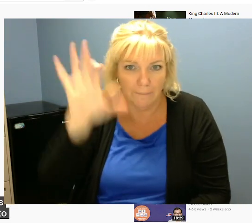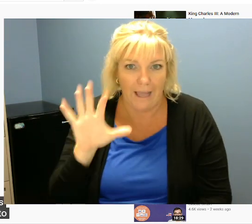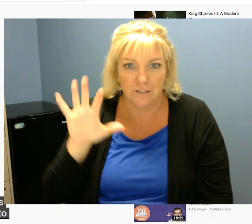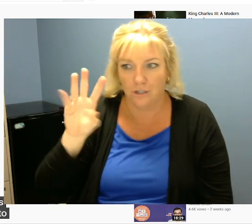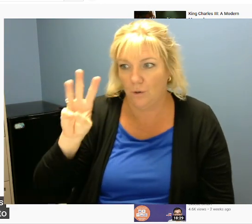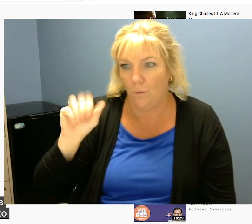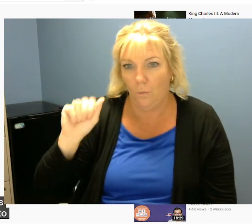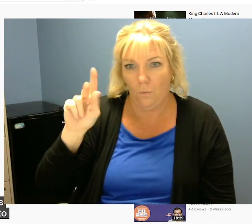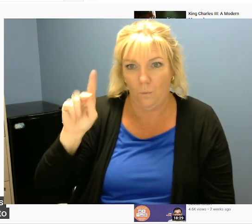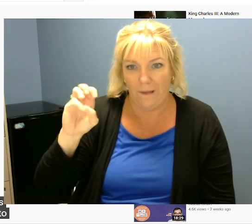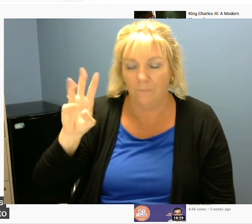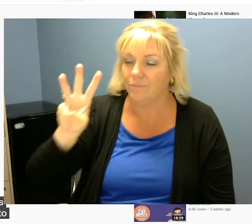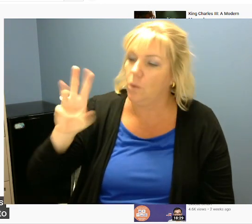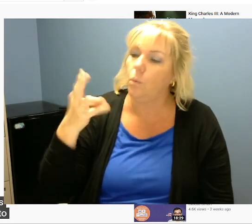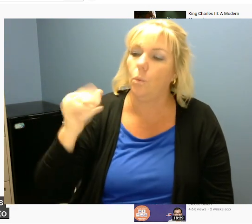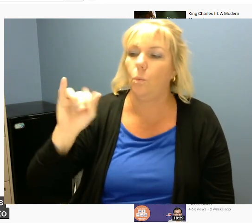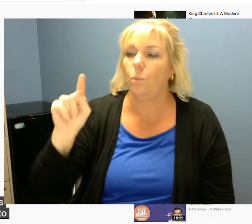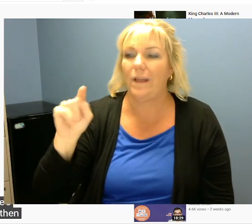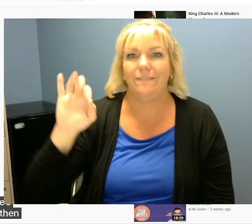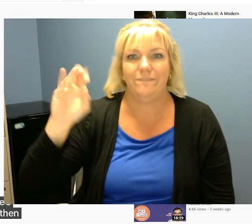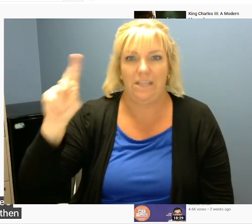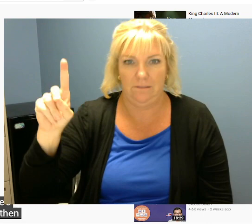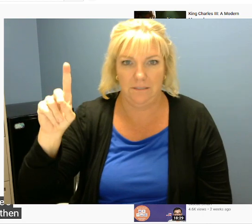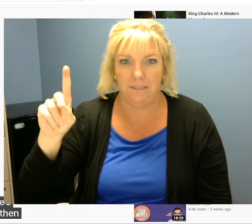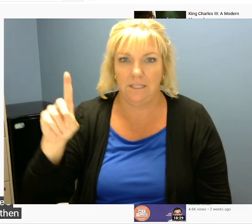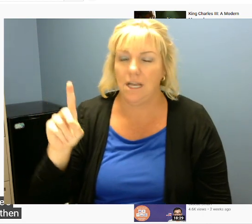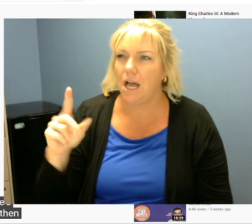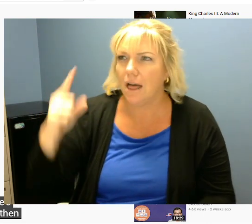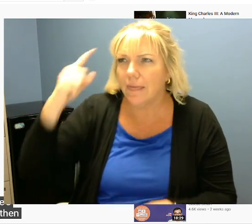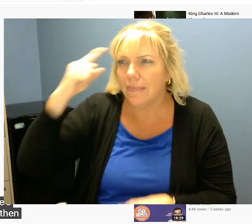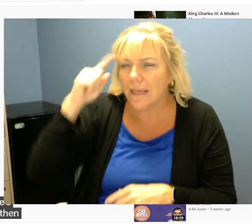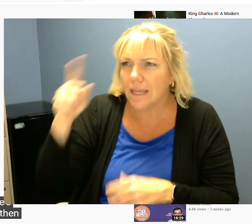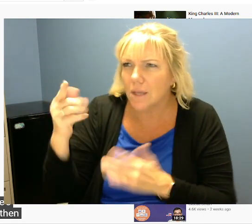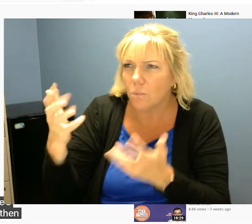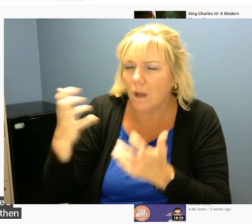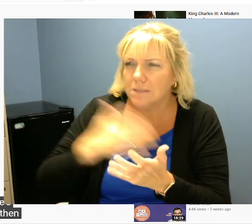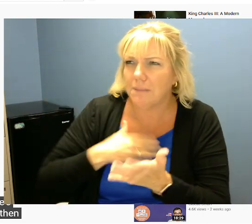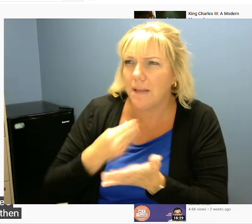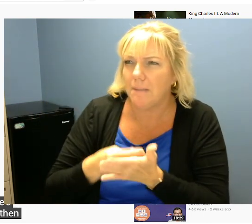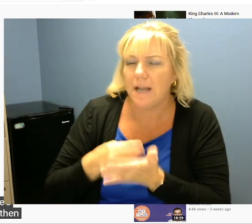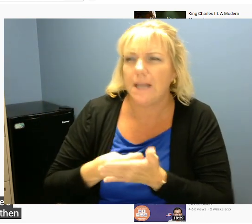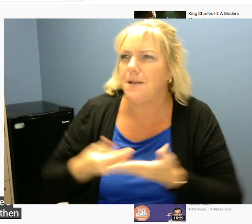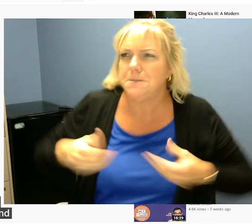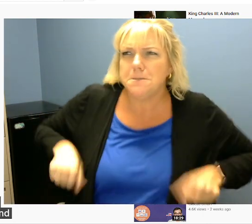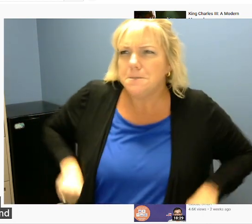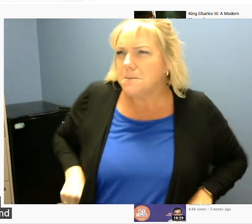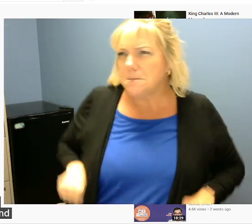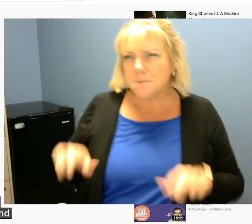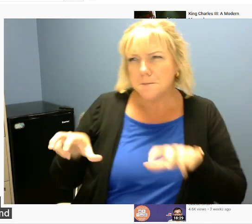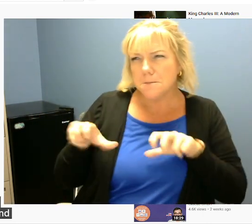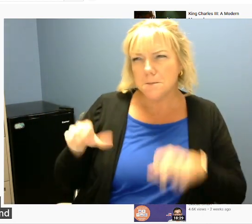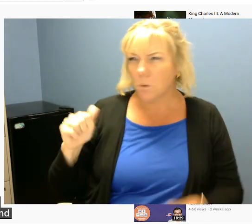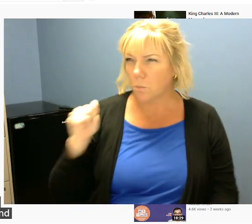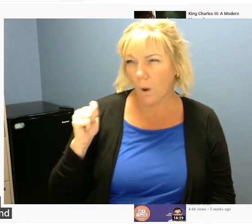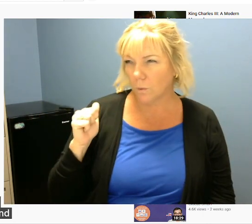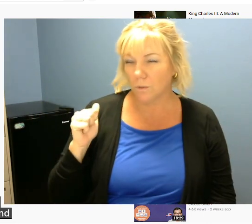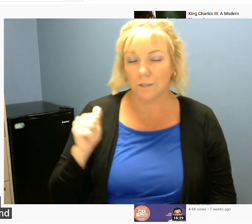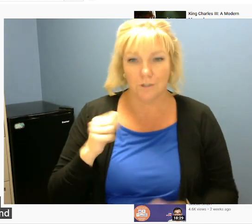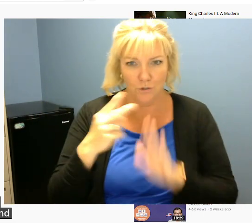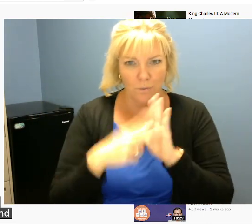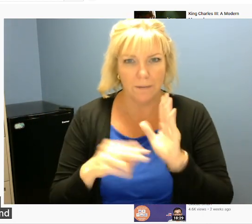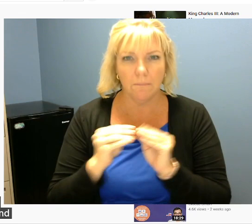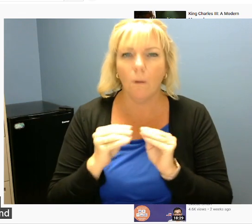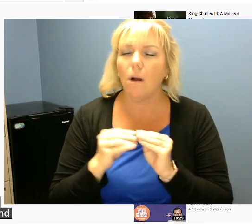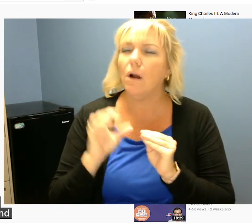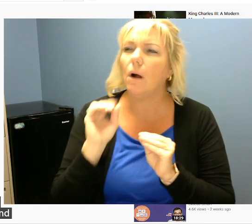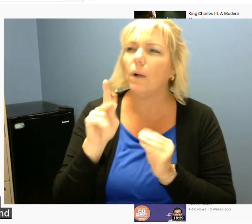goes, thinking that Whitefield's going to try to take his money. And Franklin's like, he's not going to get anything from me. And then if you read it, like he's like, I'll give him a little